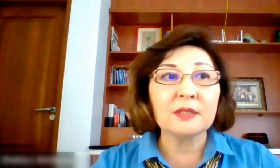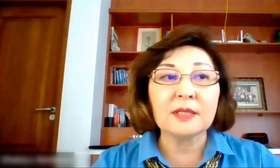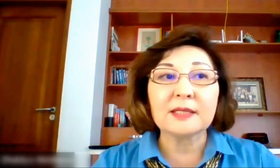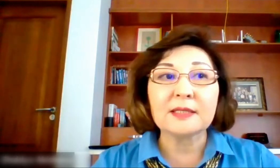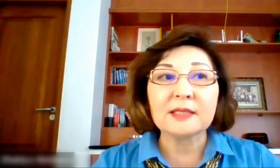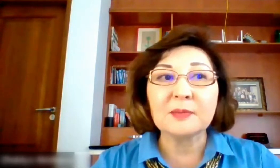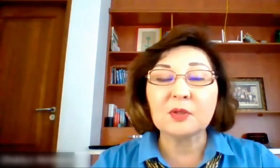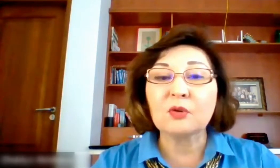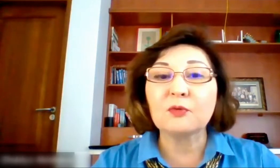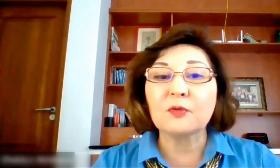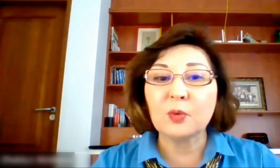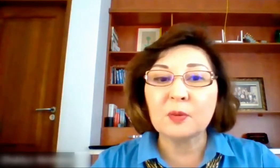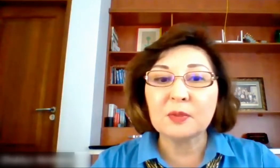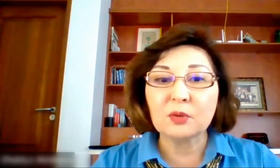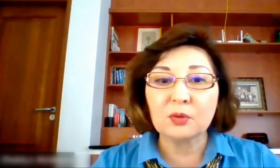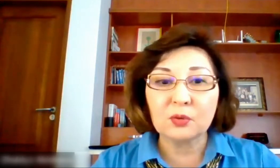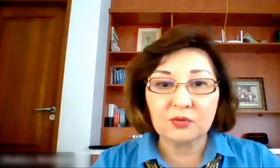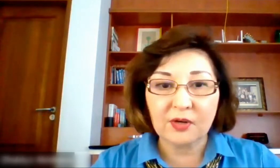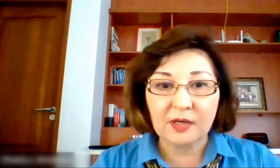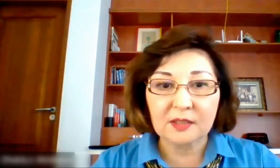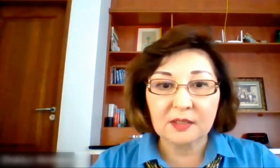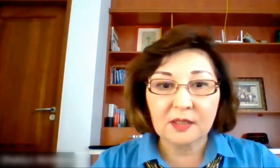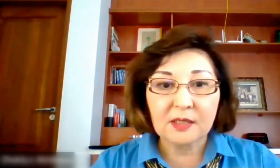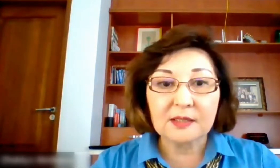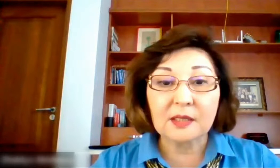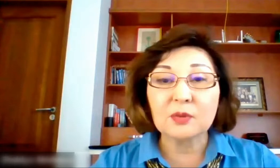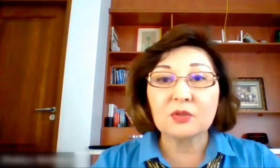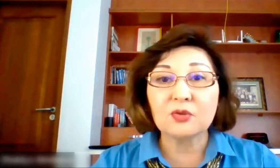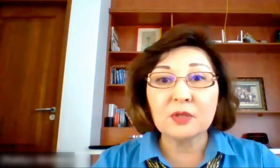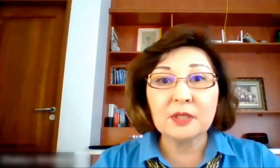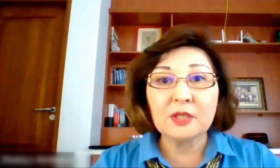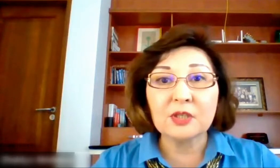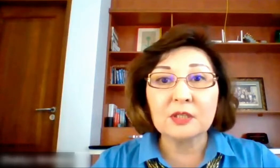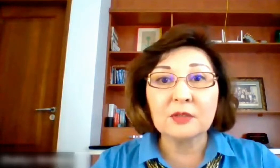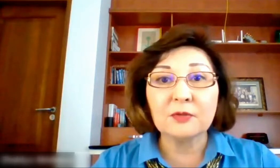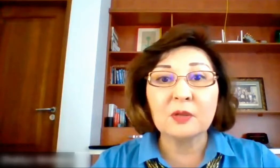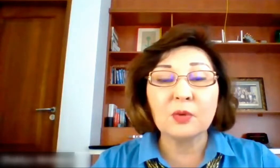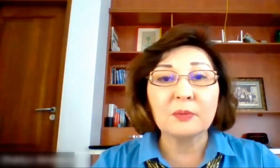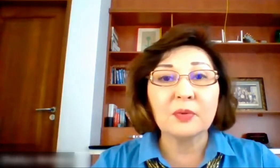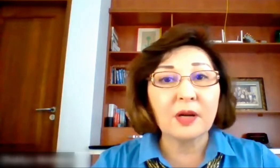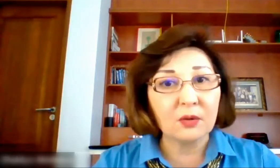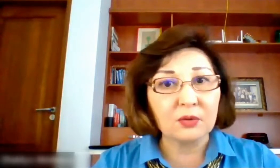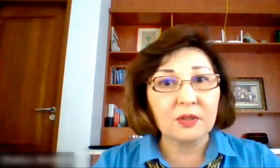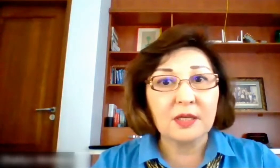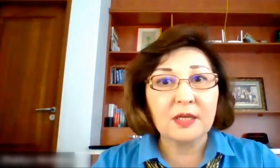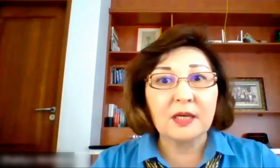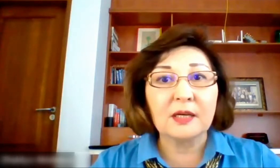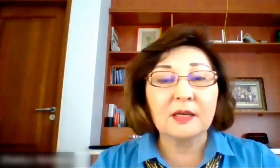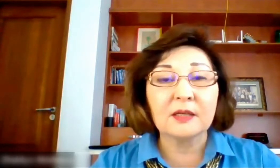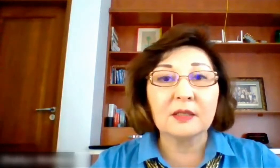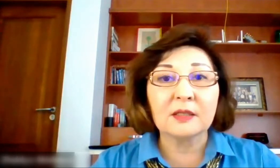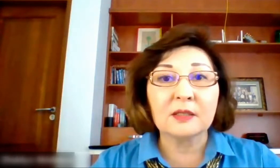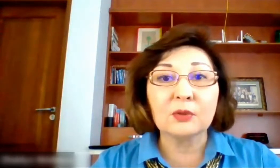needs assessment of women who use drugs. That was a joint initiative, and we are proud